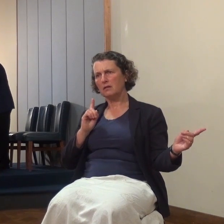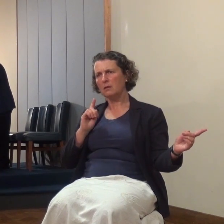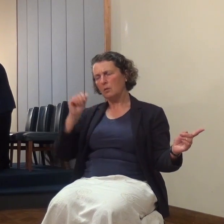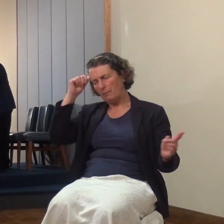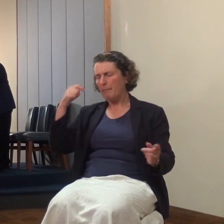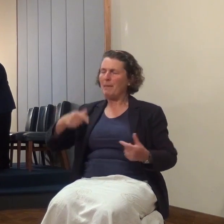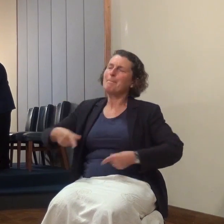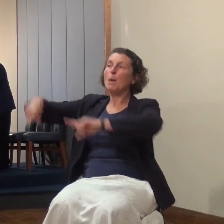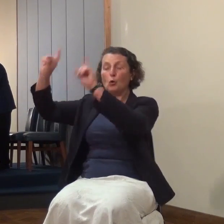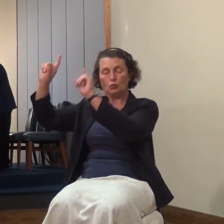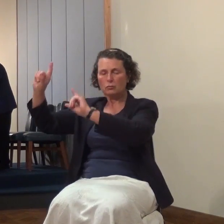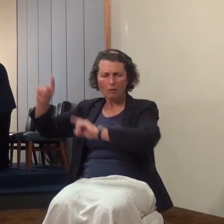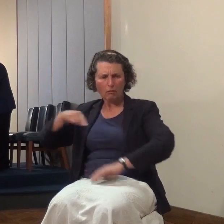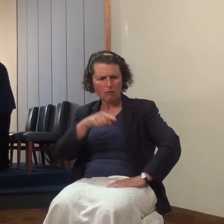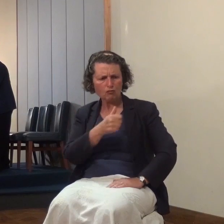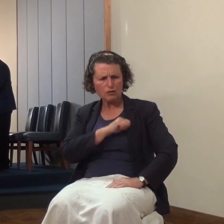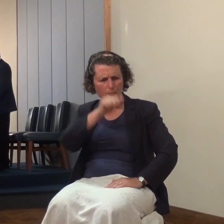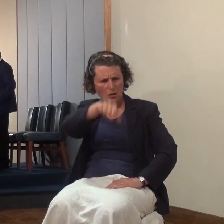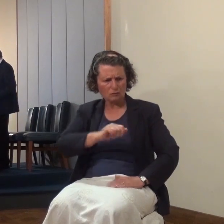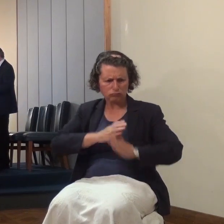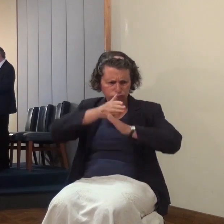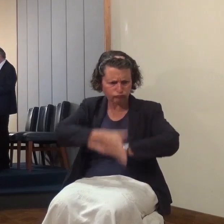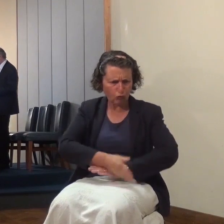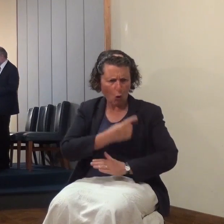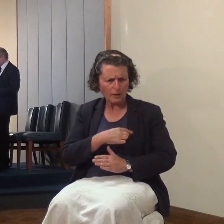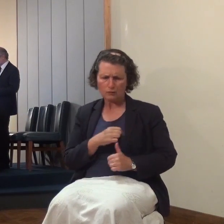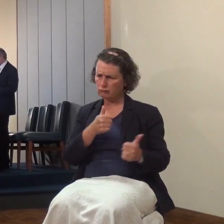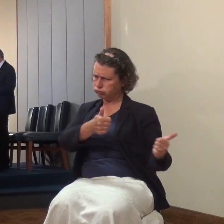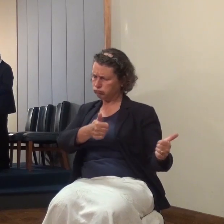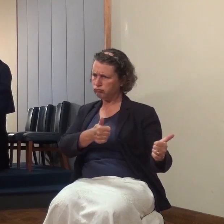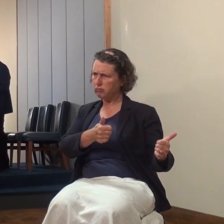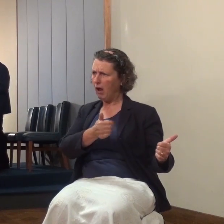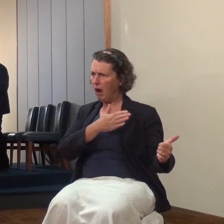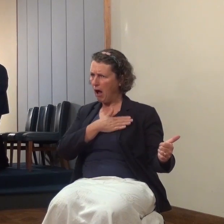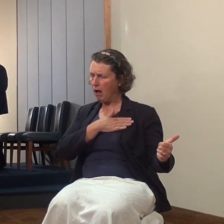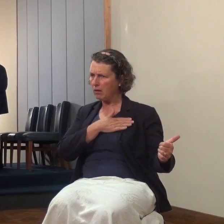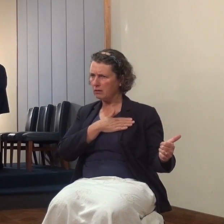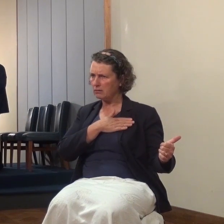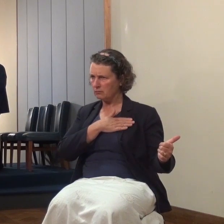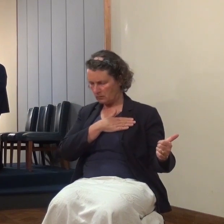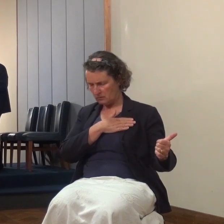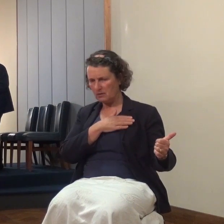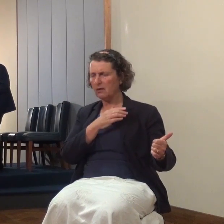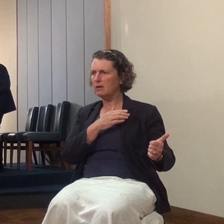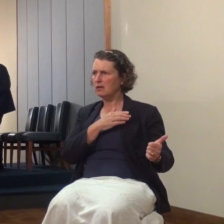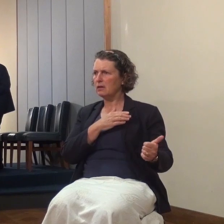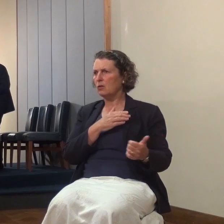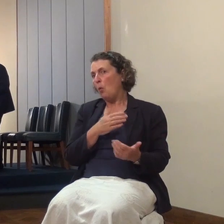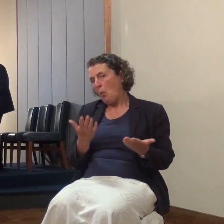trustworthy, reliable, honest, hard-working people as part of their organisation, workplace, or